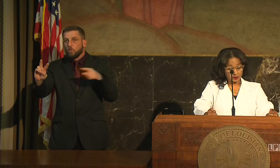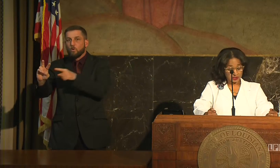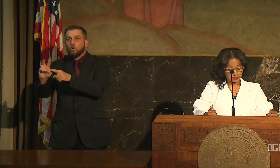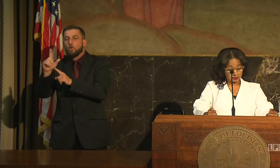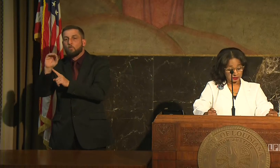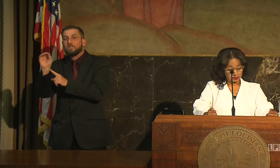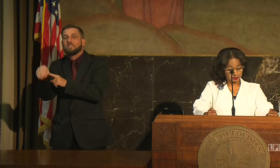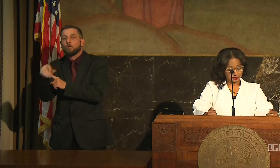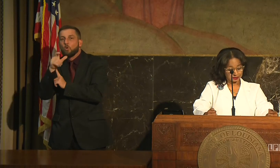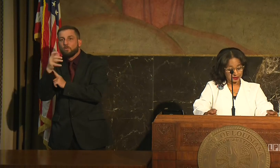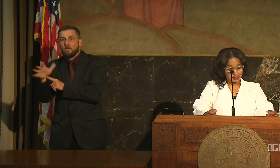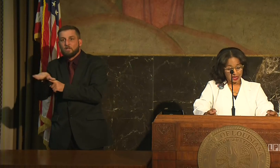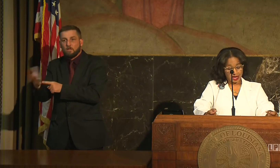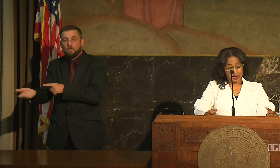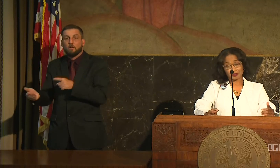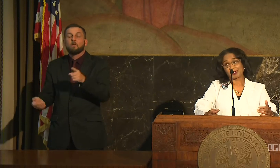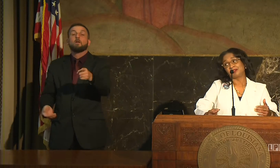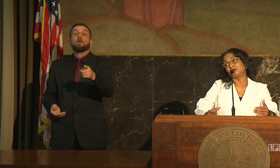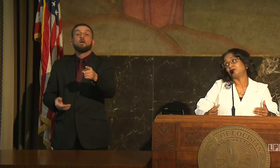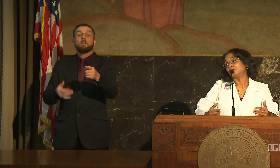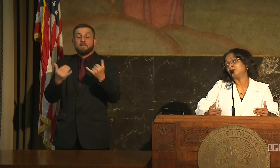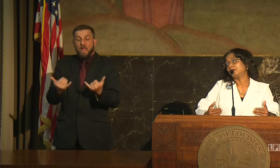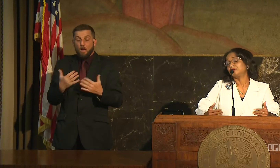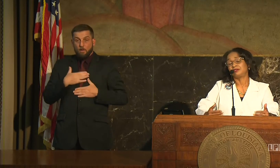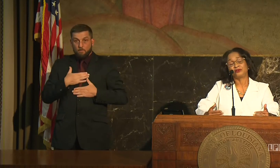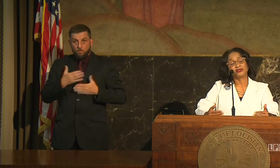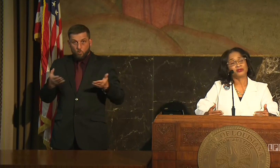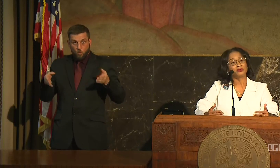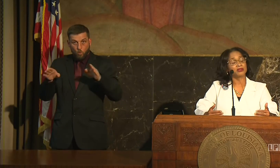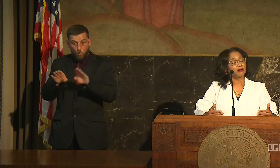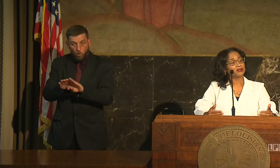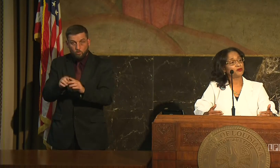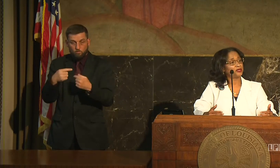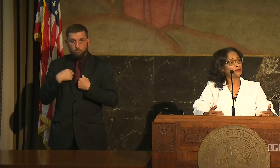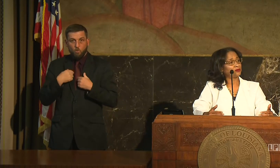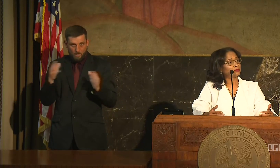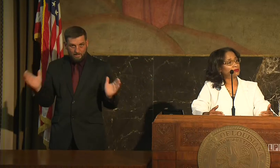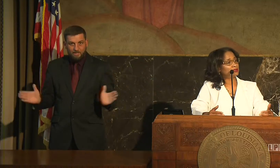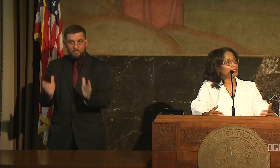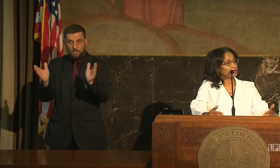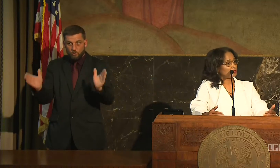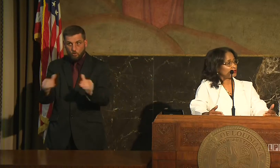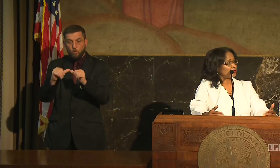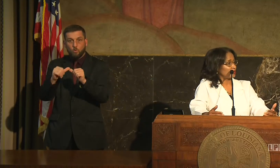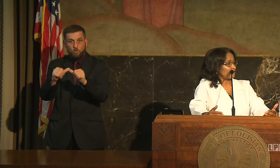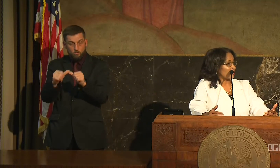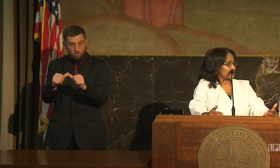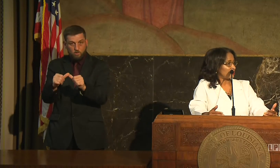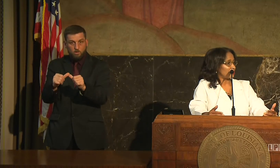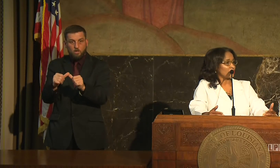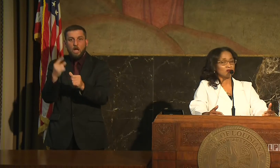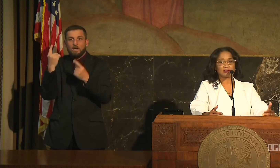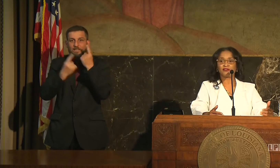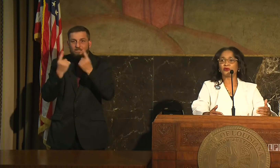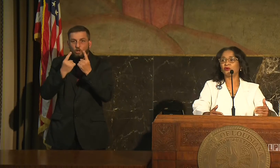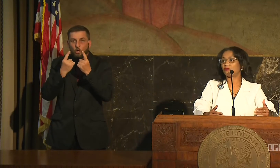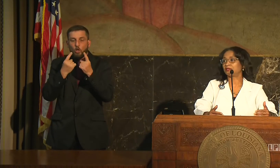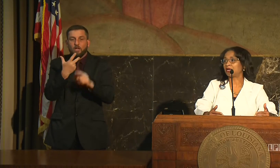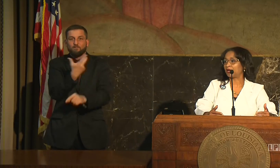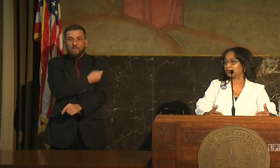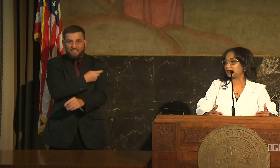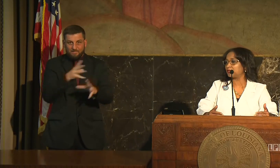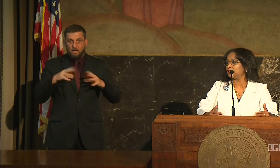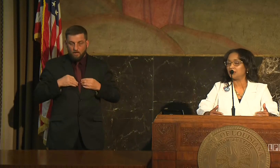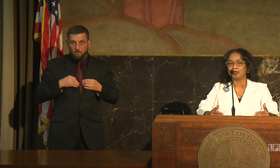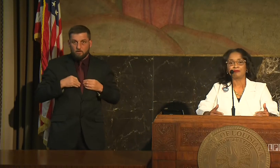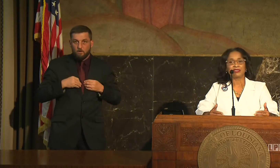In closing, I would like to continue to encourage people to consider to get vaccinated. Those of you who